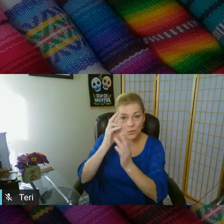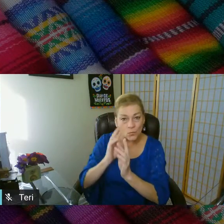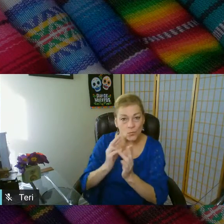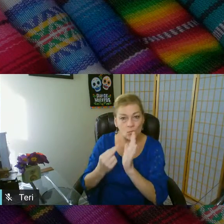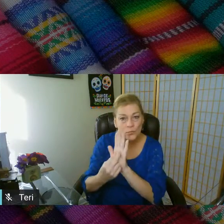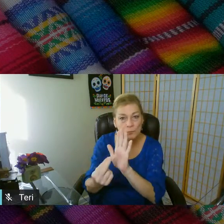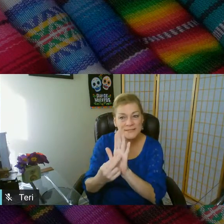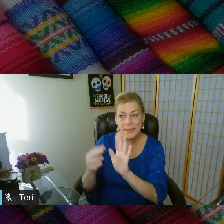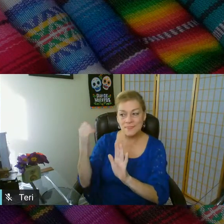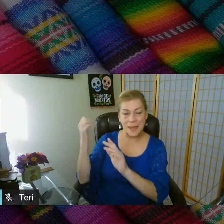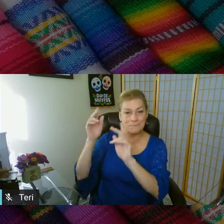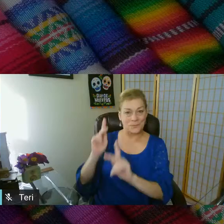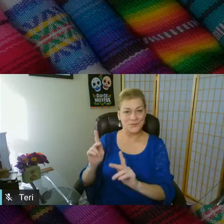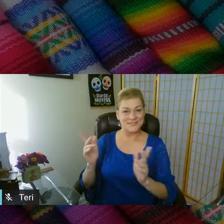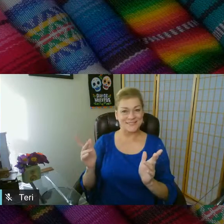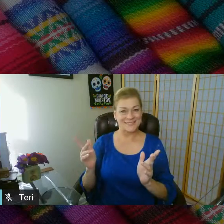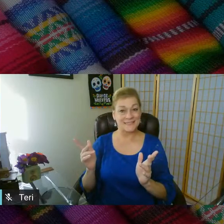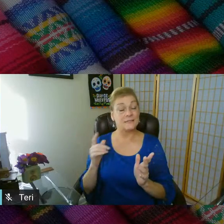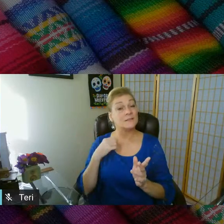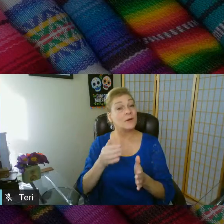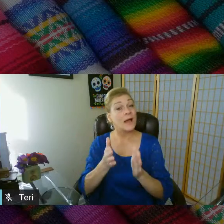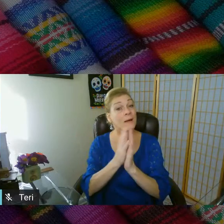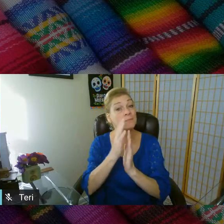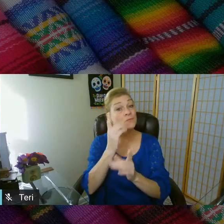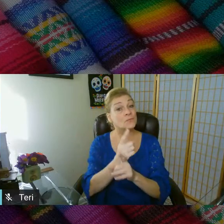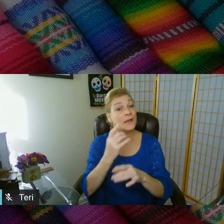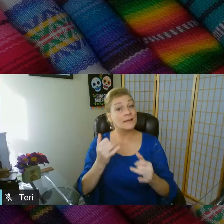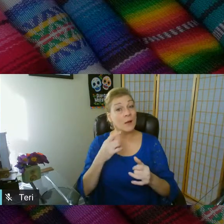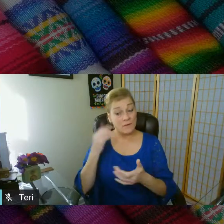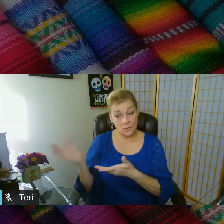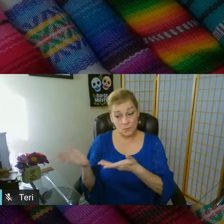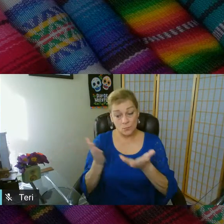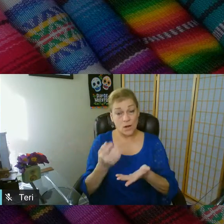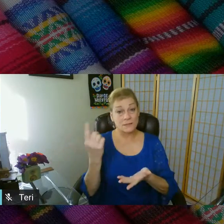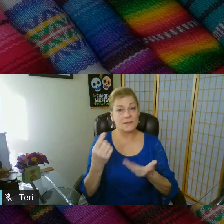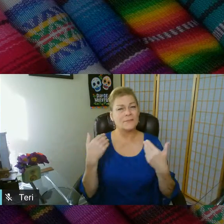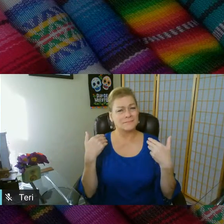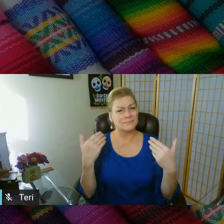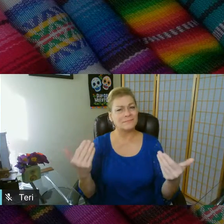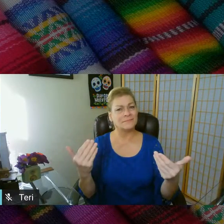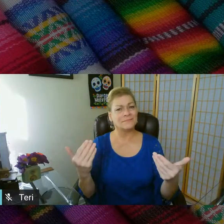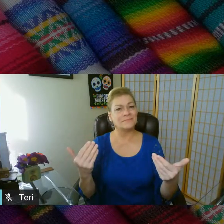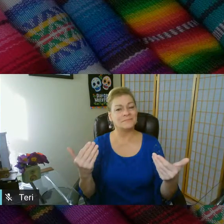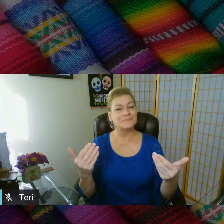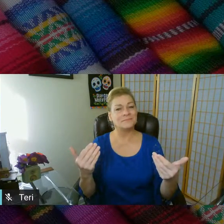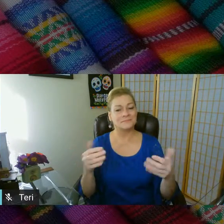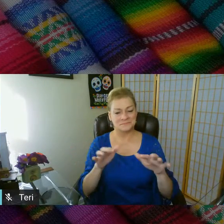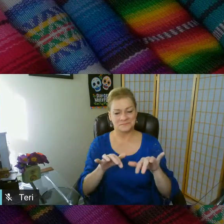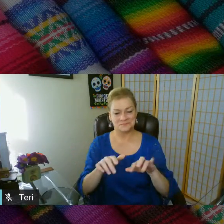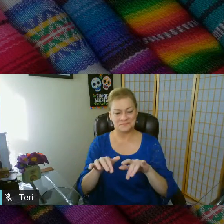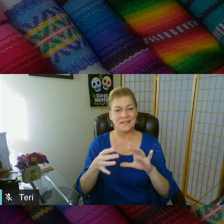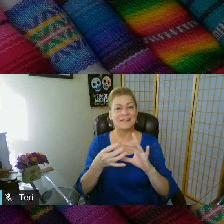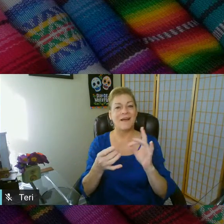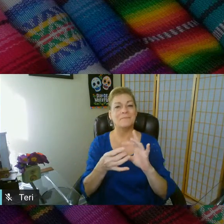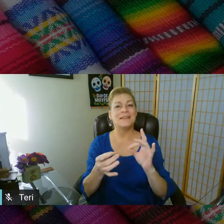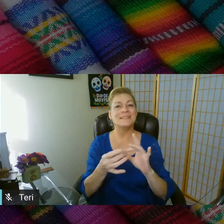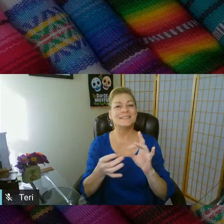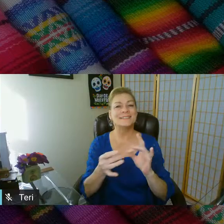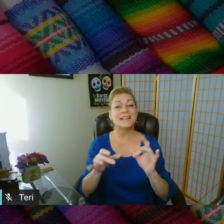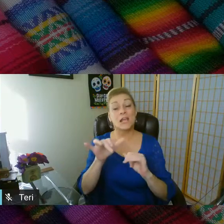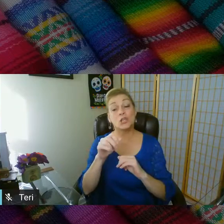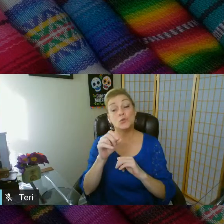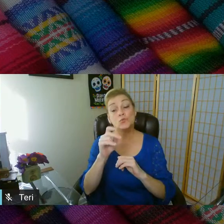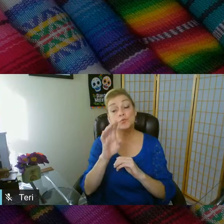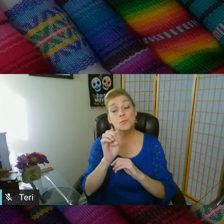altar. So I invite you right now, if you brought something, to go ahead and share in the comments on YouTube or on Facebook of what you brought and what